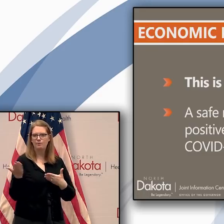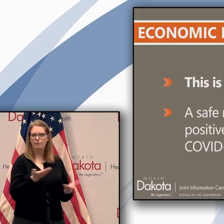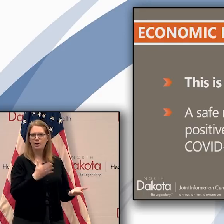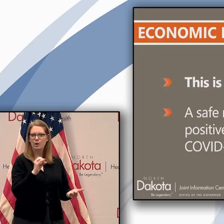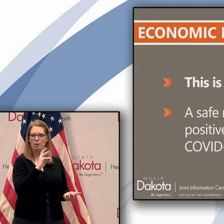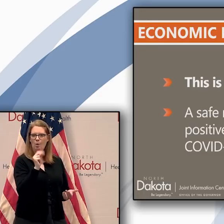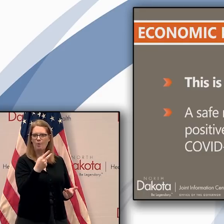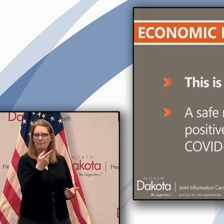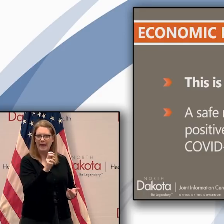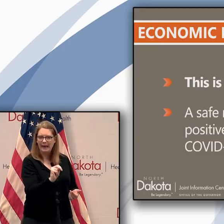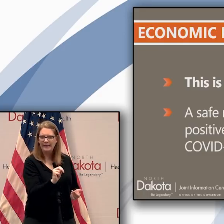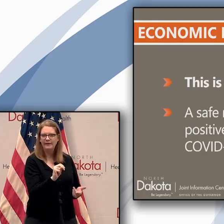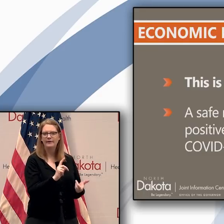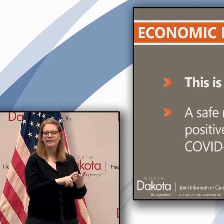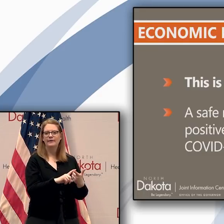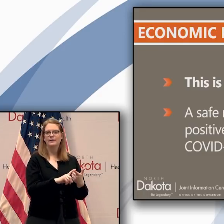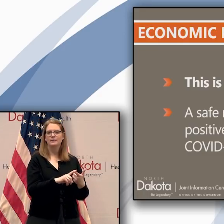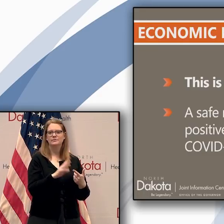pen,